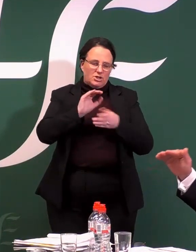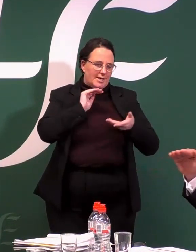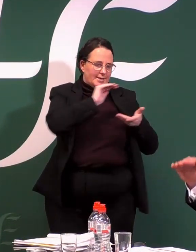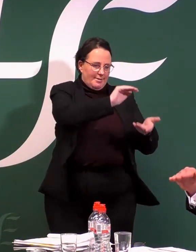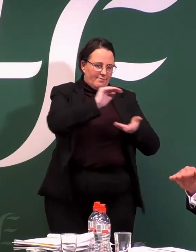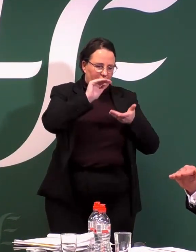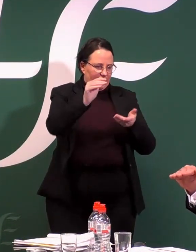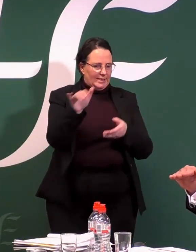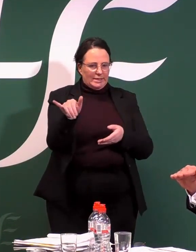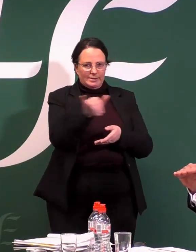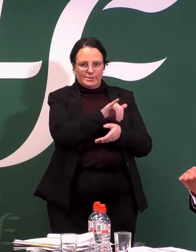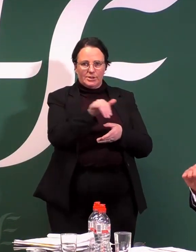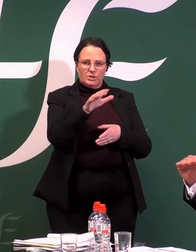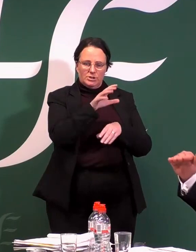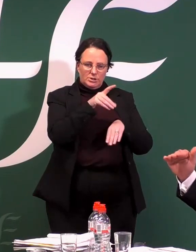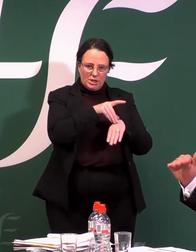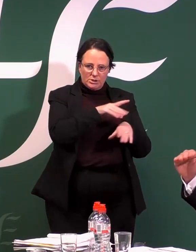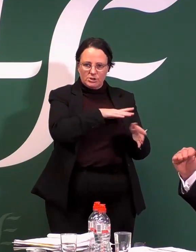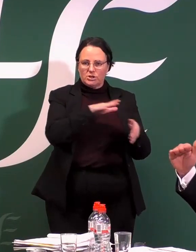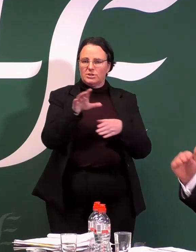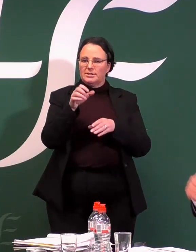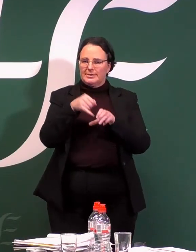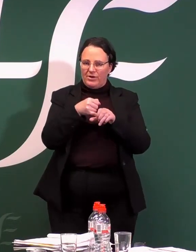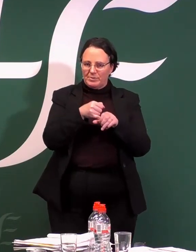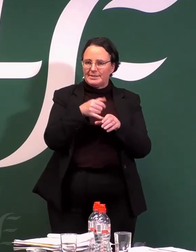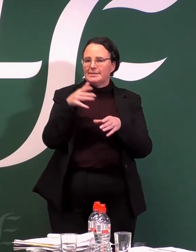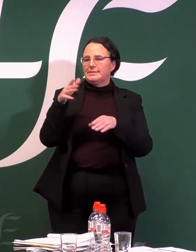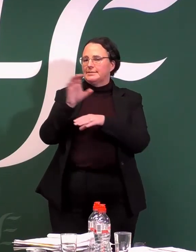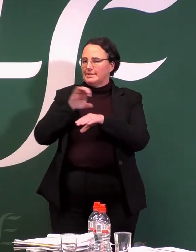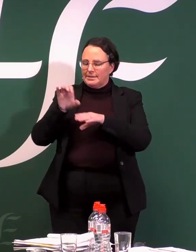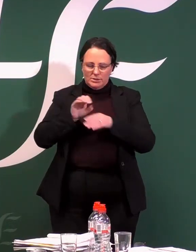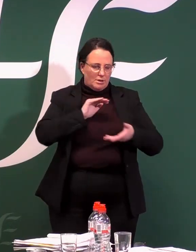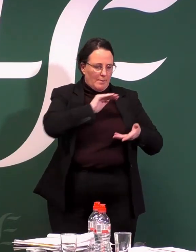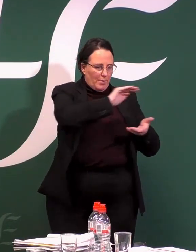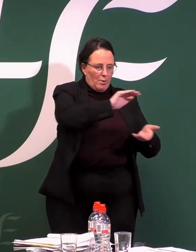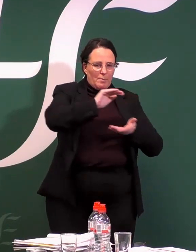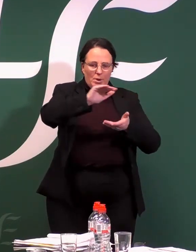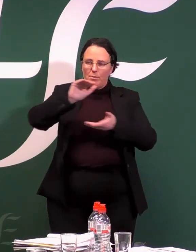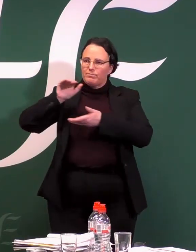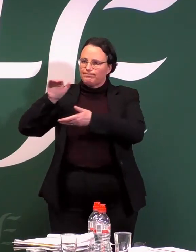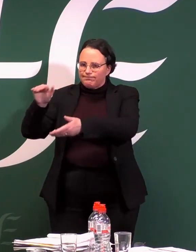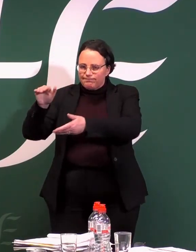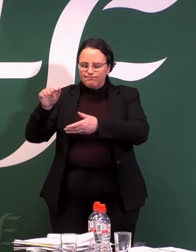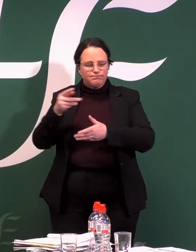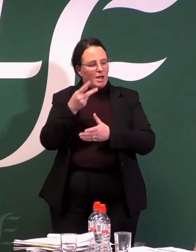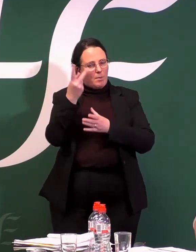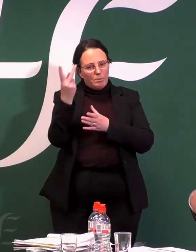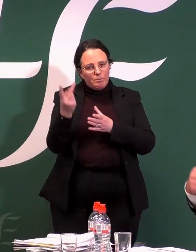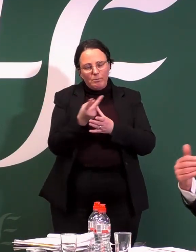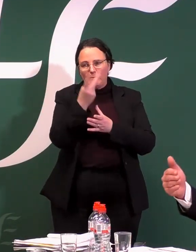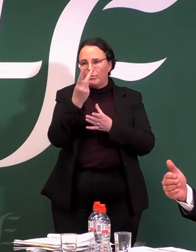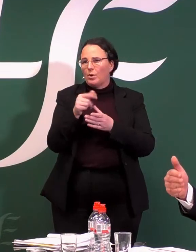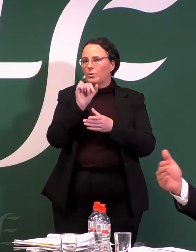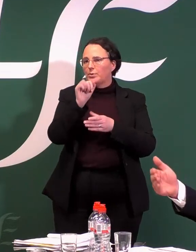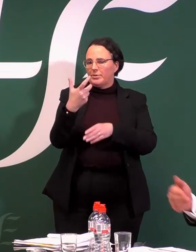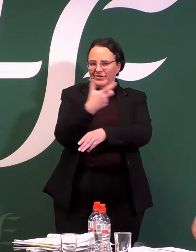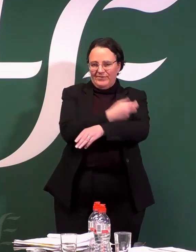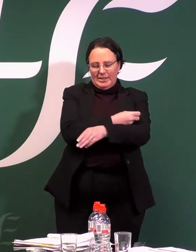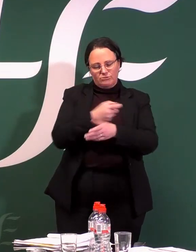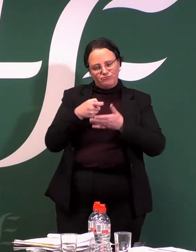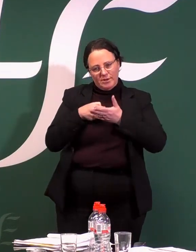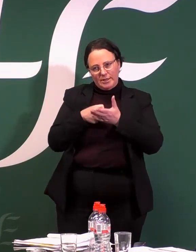GPs, pharmacies, and the vaccine centres, based on managing the stock across both. But both vaccines are equally strong. Both are